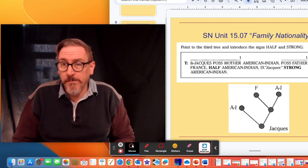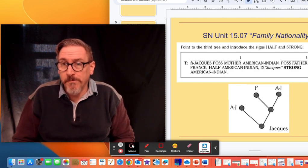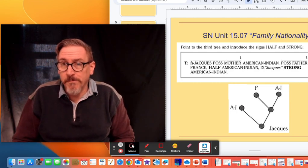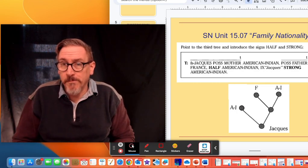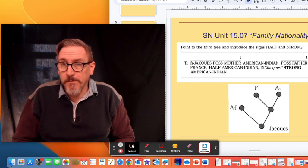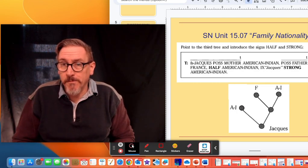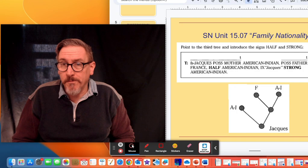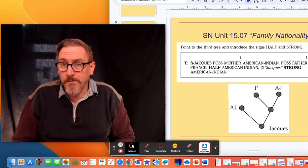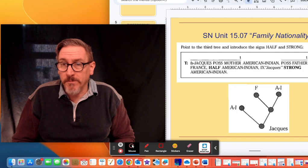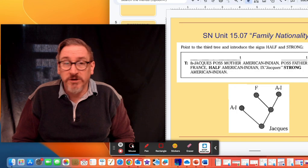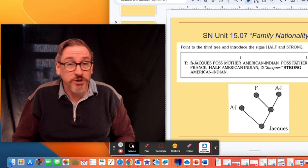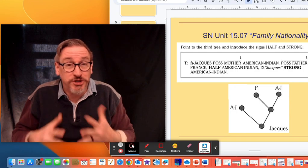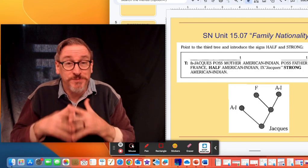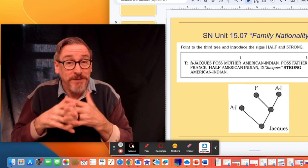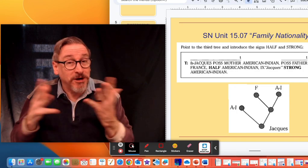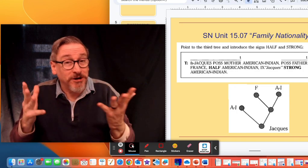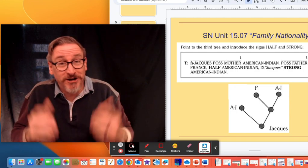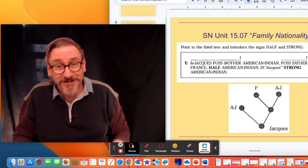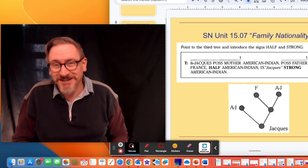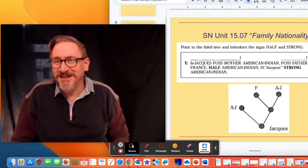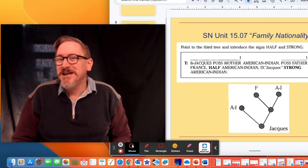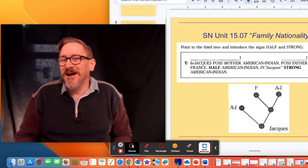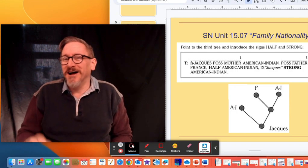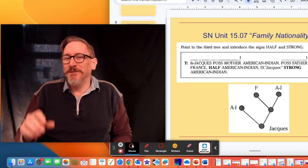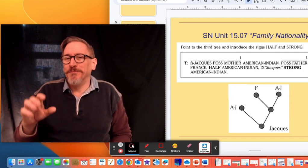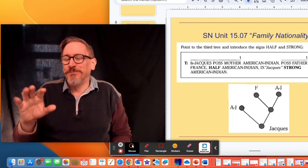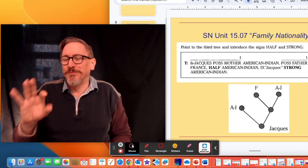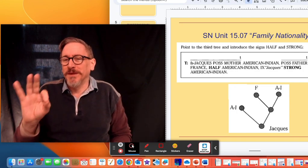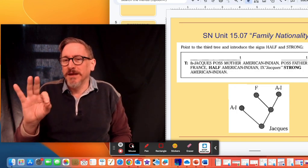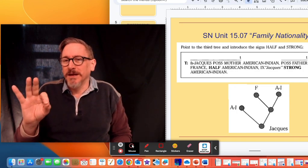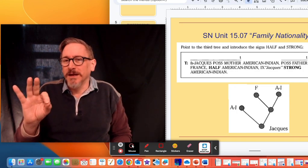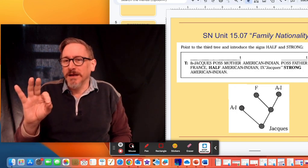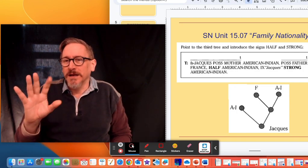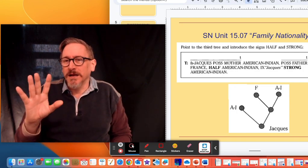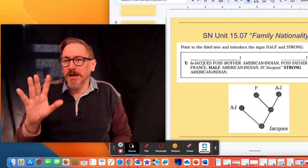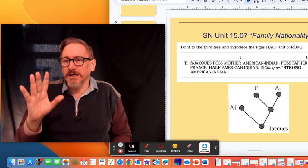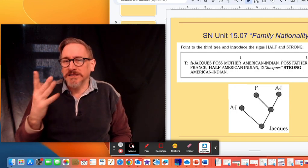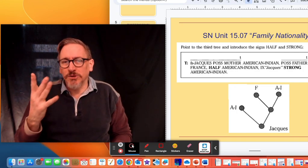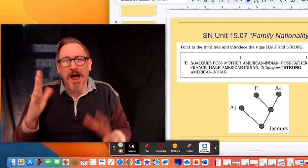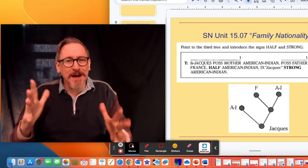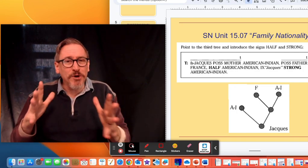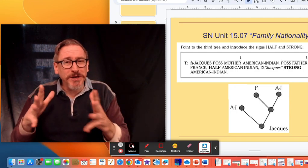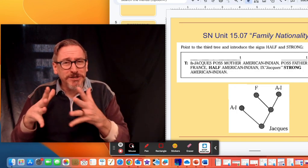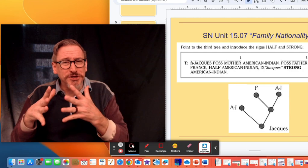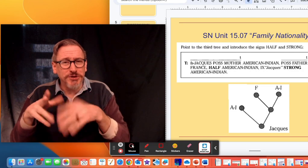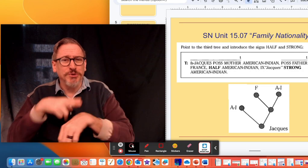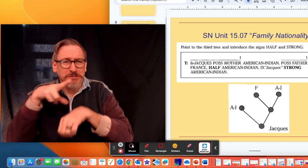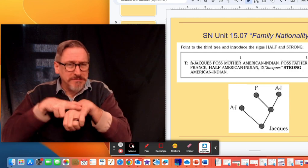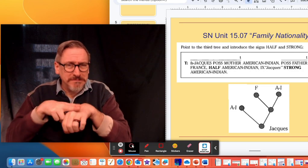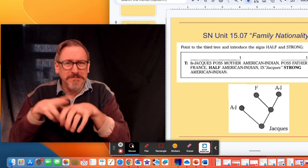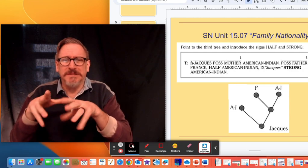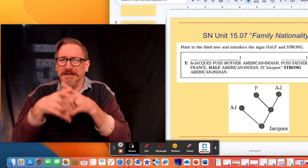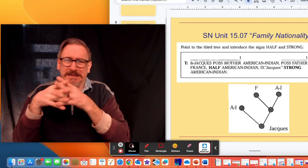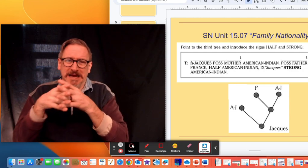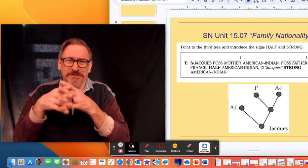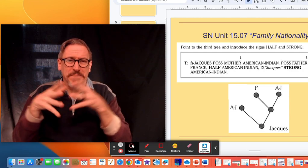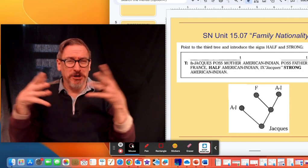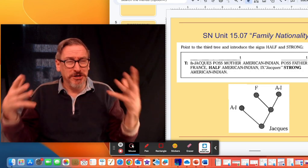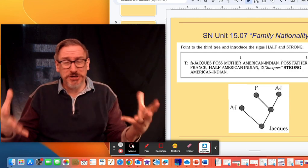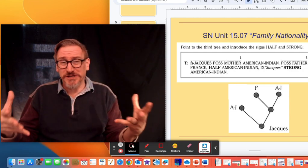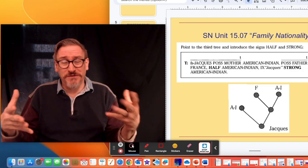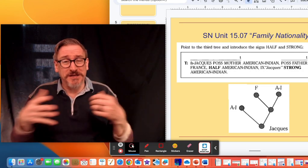um, should just be American, right? um, so I'm going to do